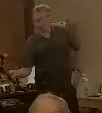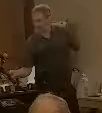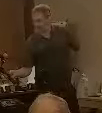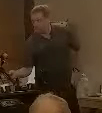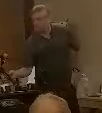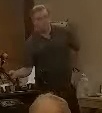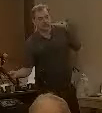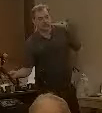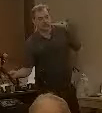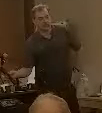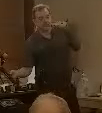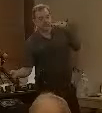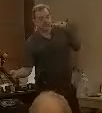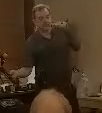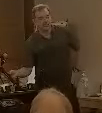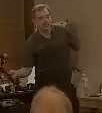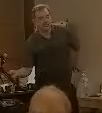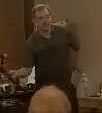Oh, yes.